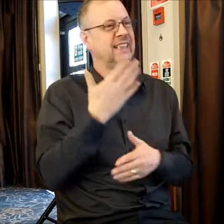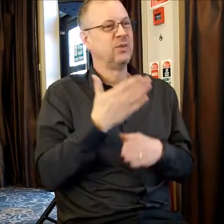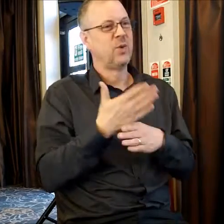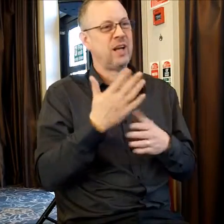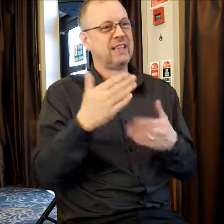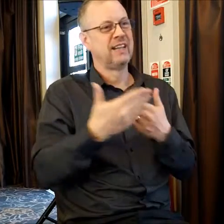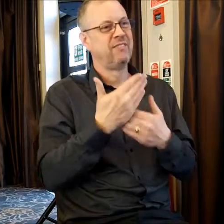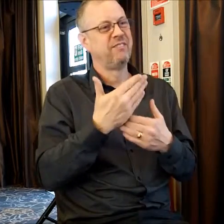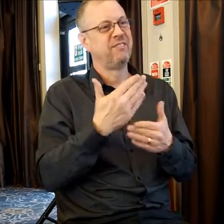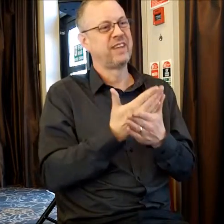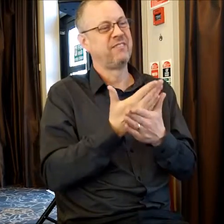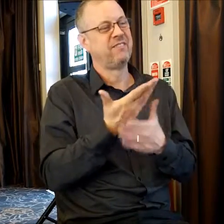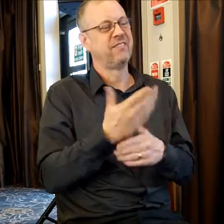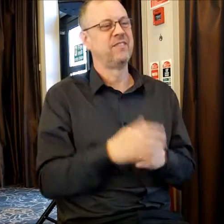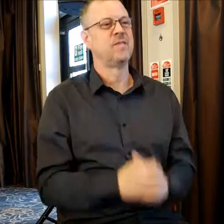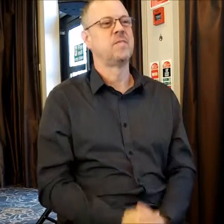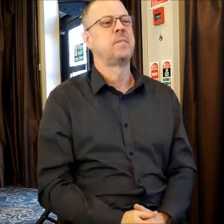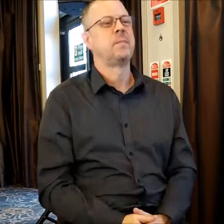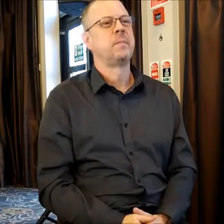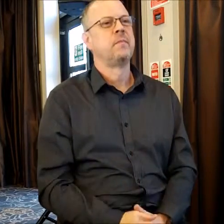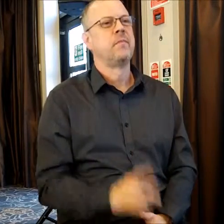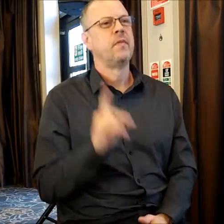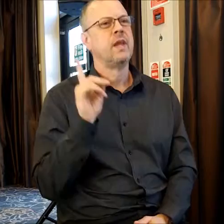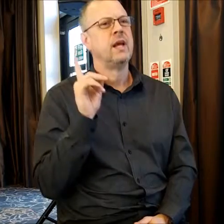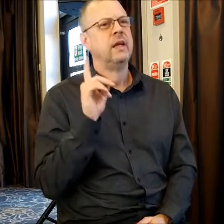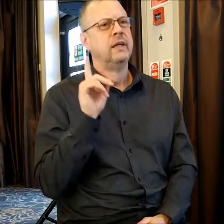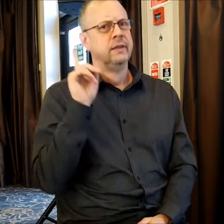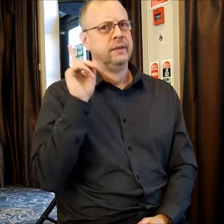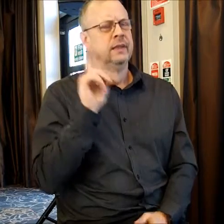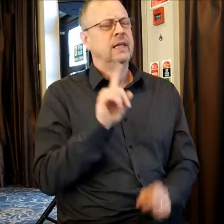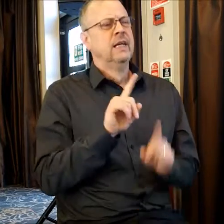Just a little bit about other business that we've recently developed.